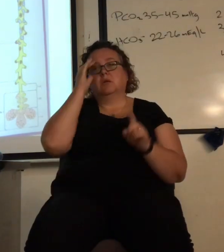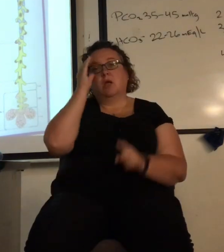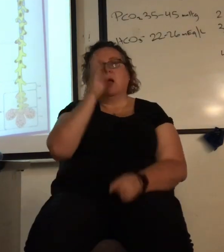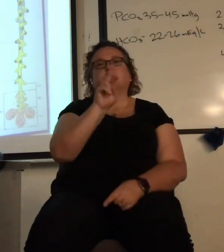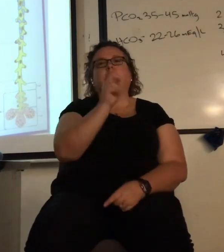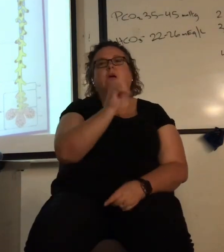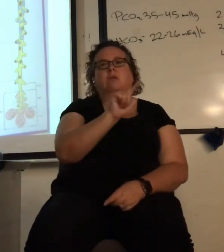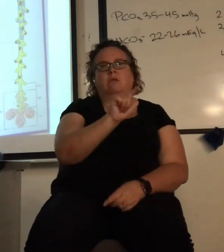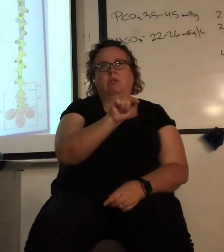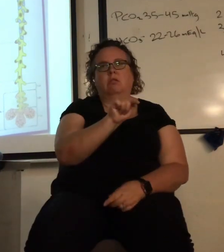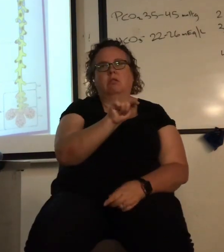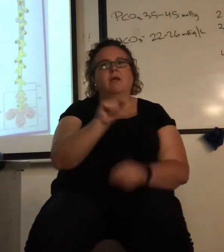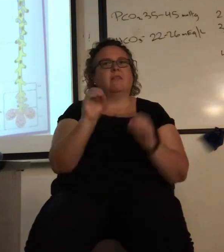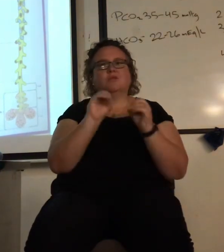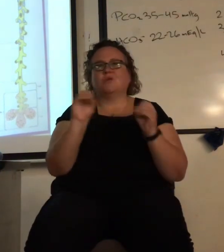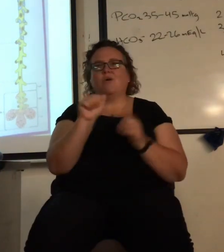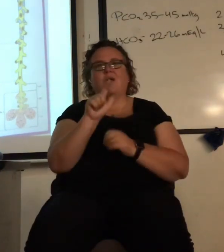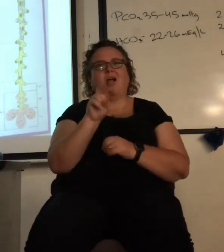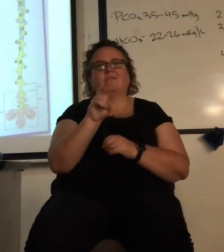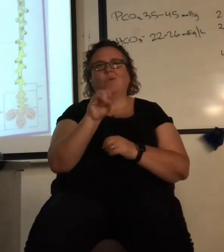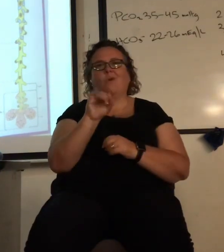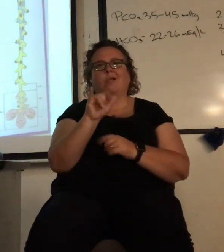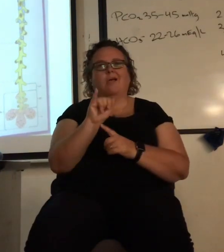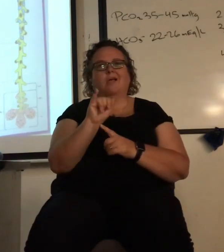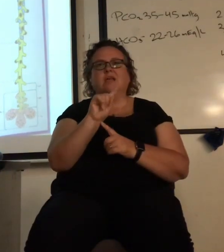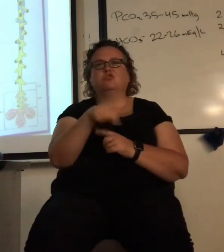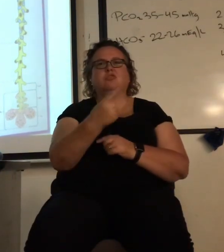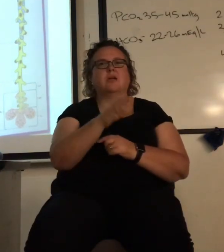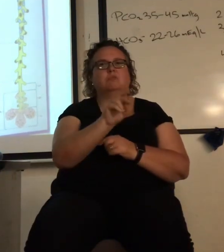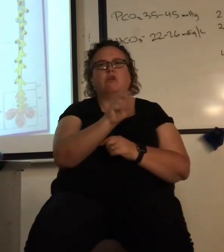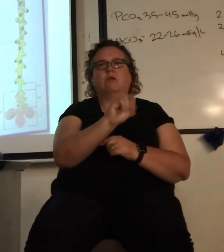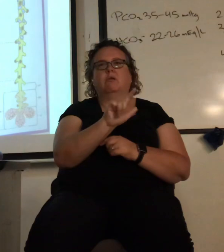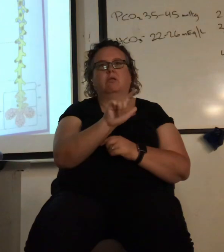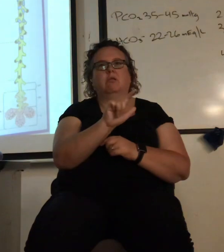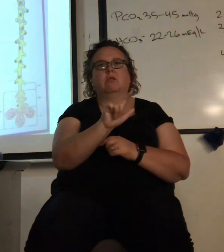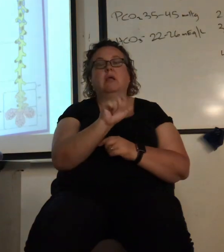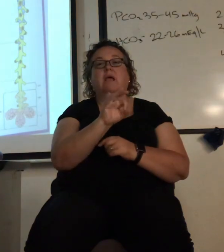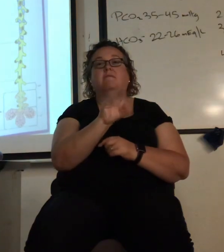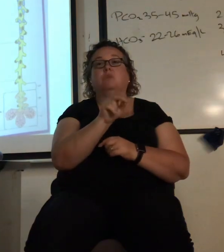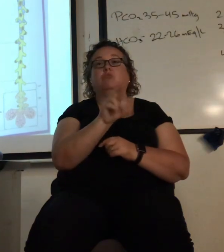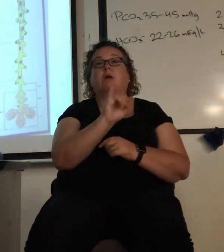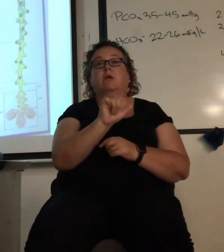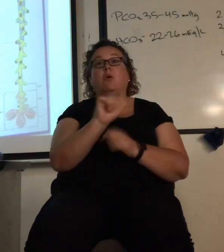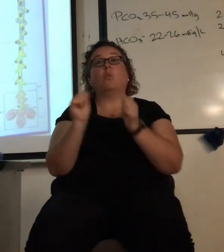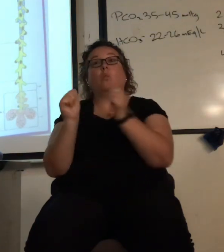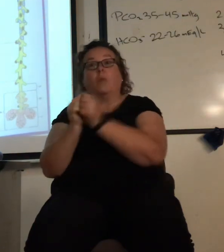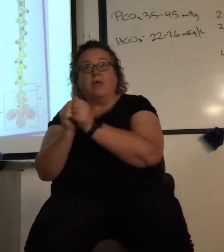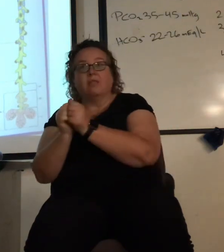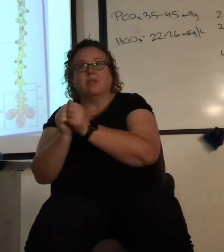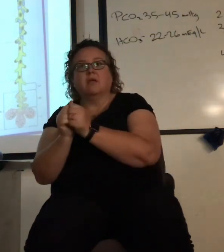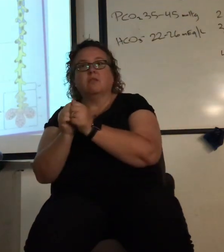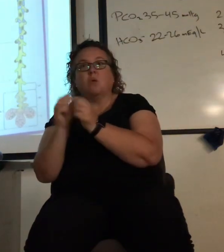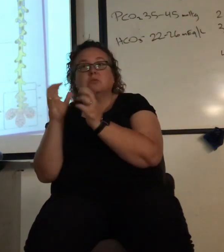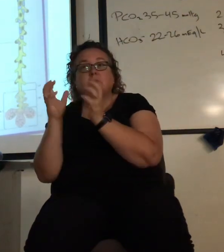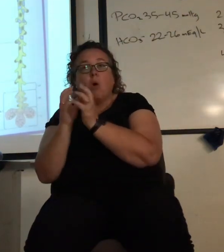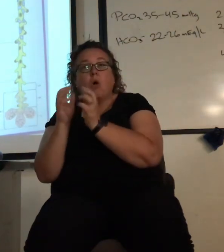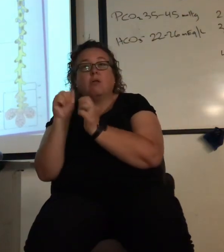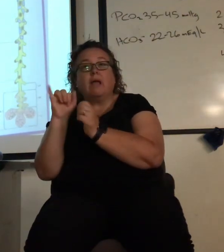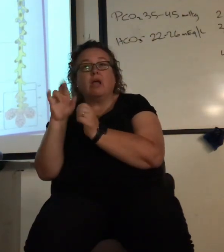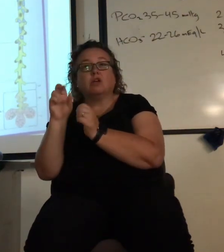Pulmonary artery. On the airway, very good. Let's go with that. That's what we're going with for this test. Here's the other